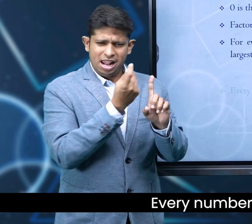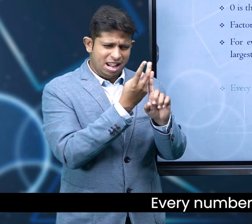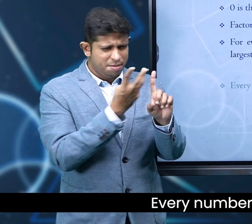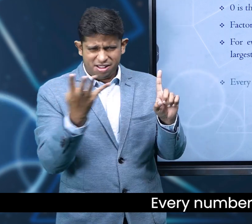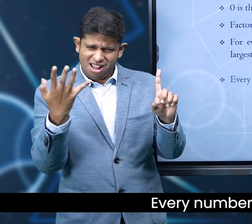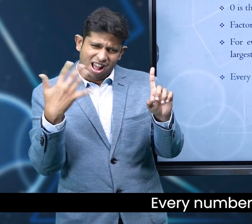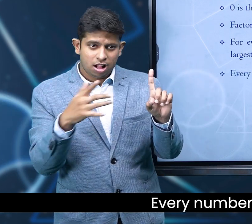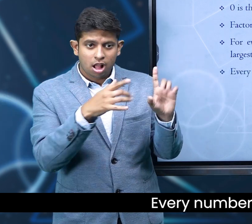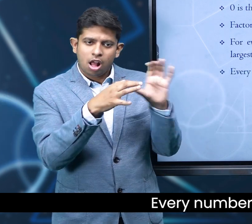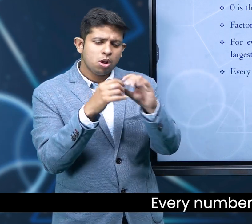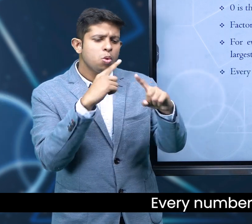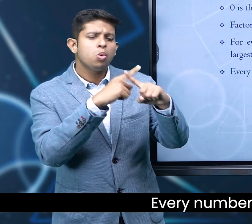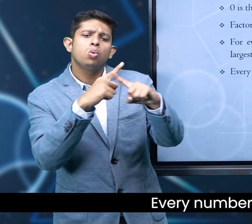Every number is a multiple of itself.